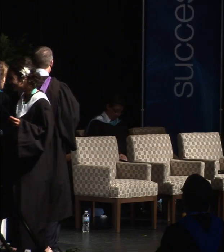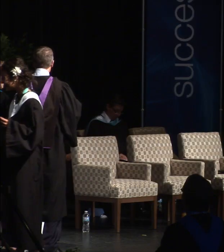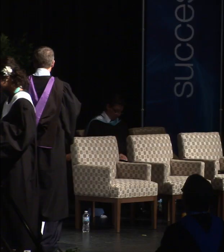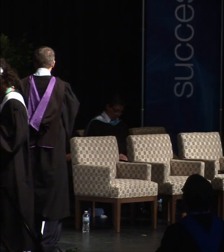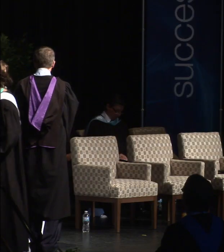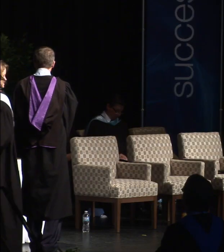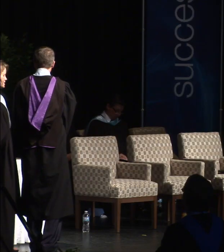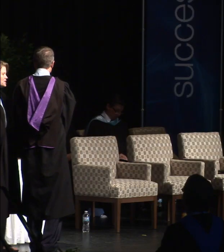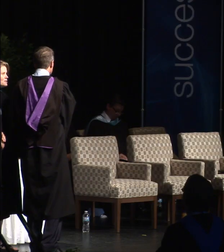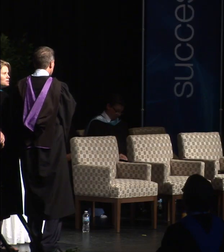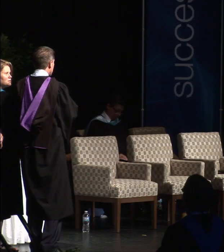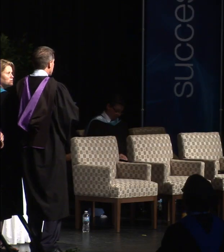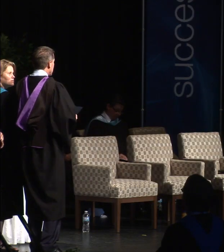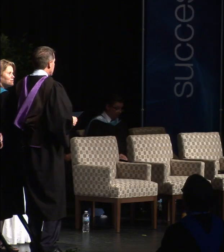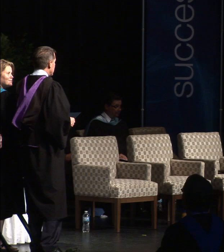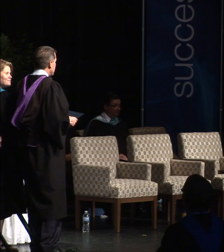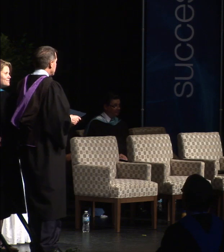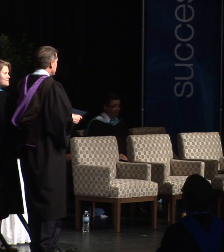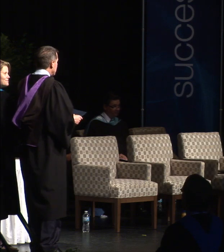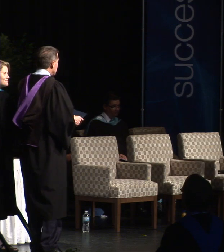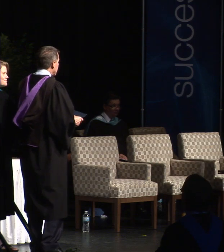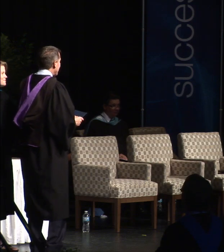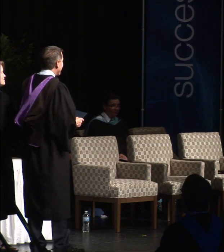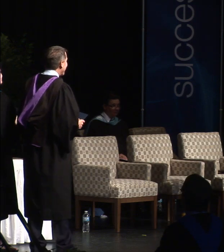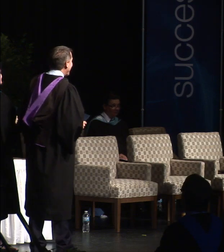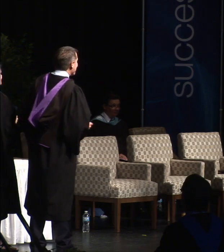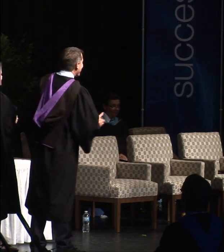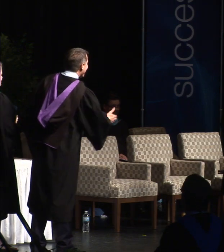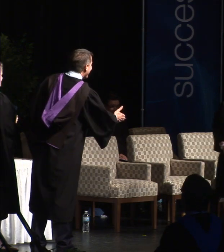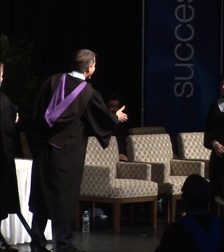Rebecca Brittany Gillis.